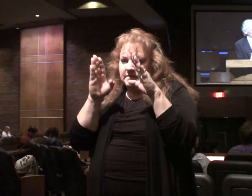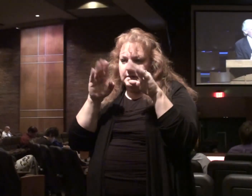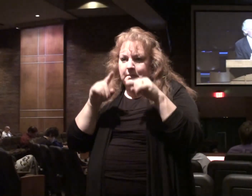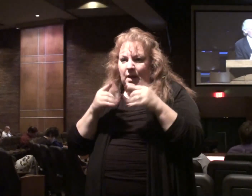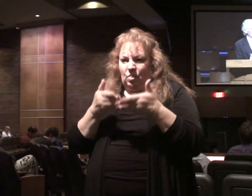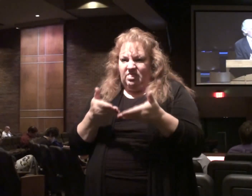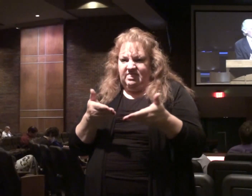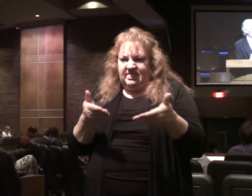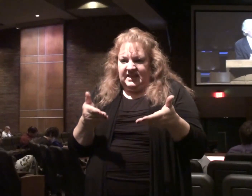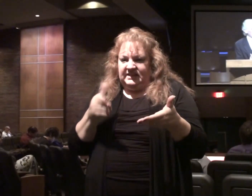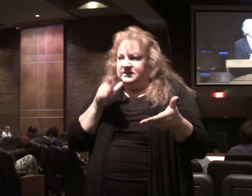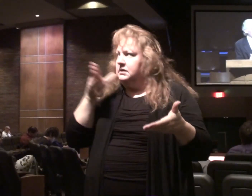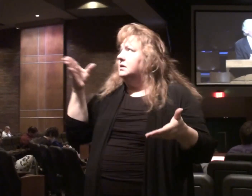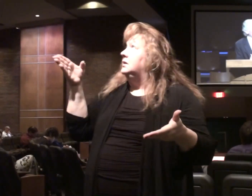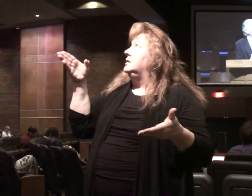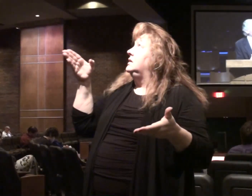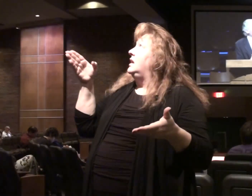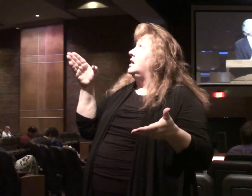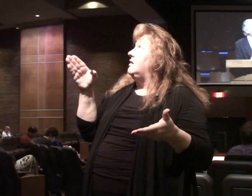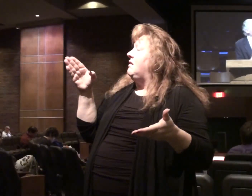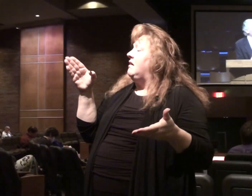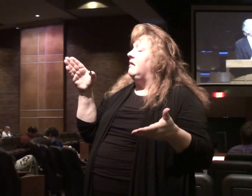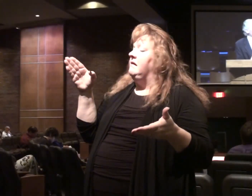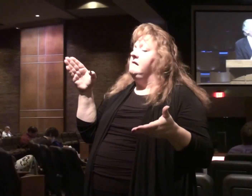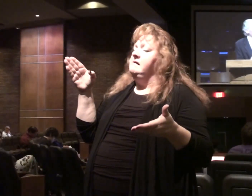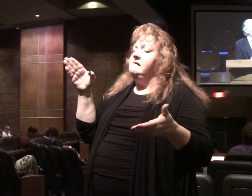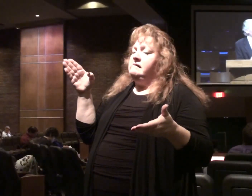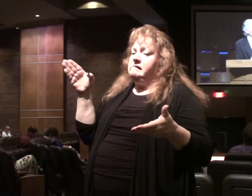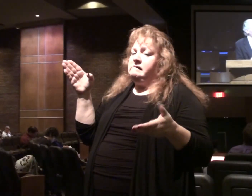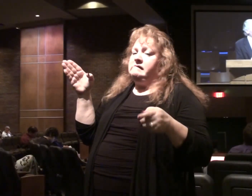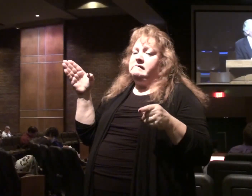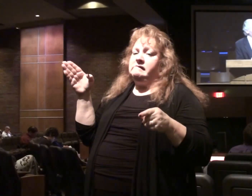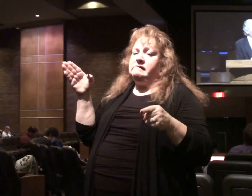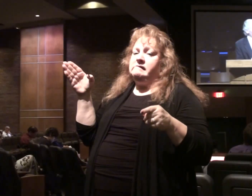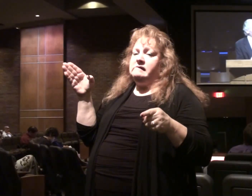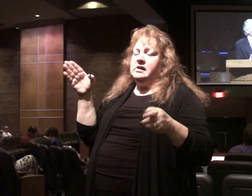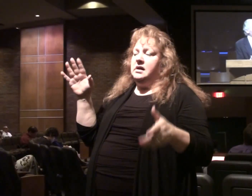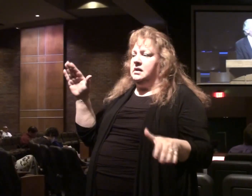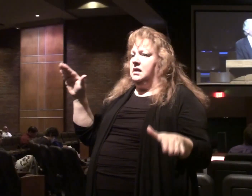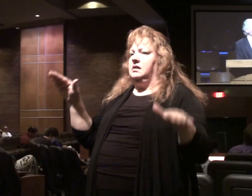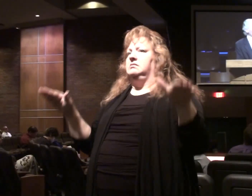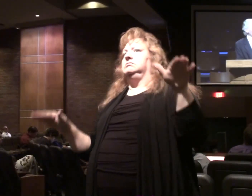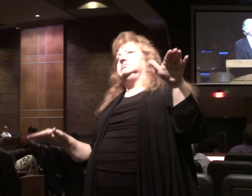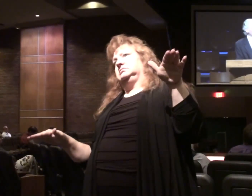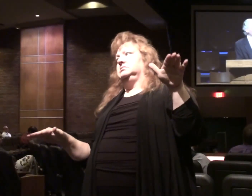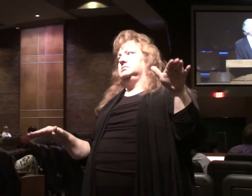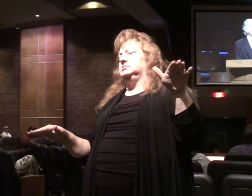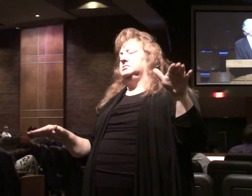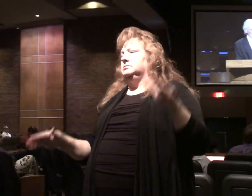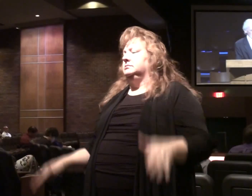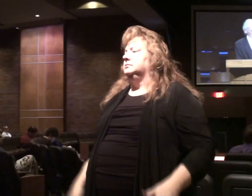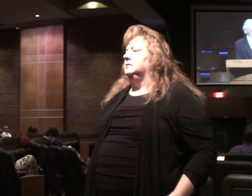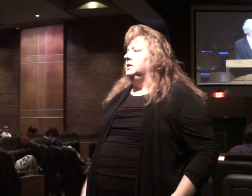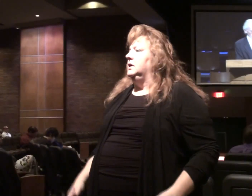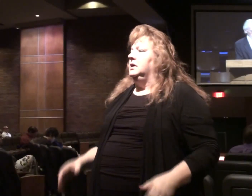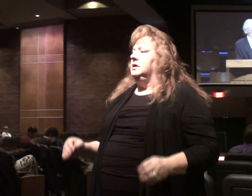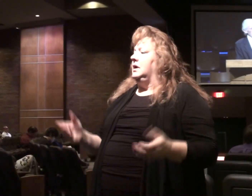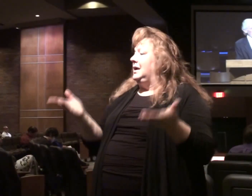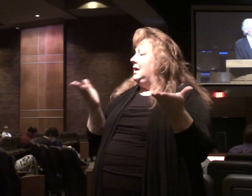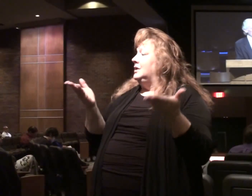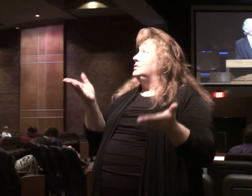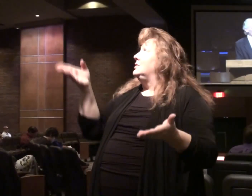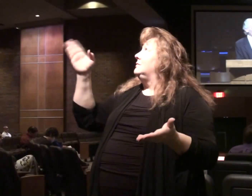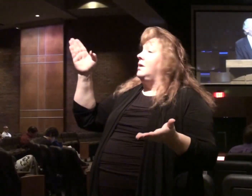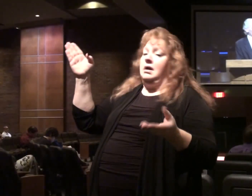them. Now things are out of perspective. No man can serve